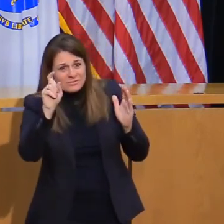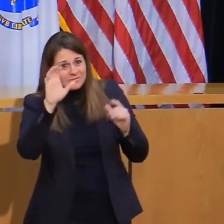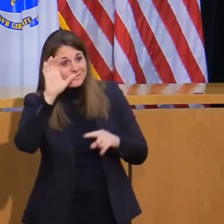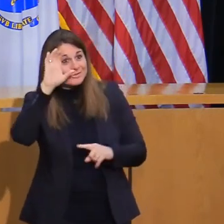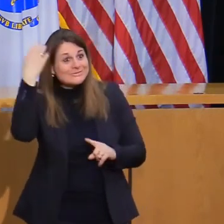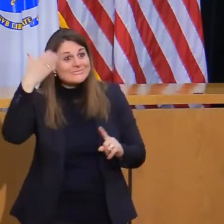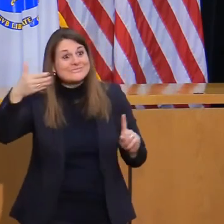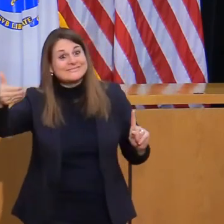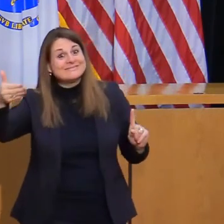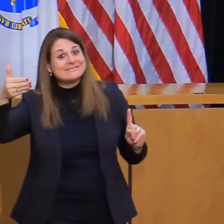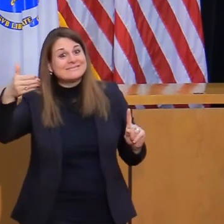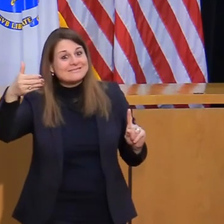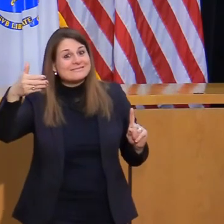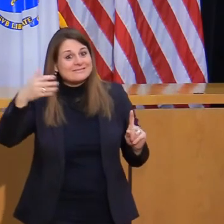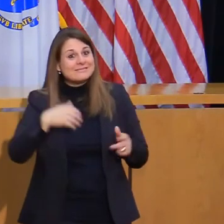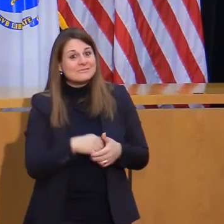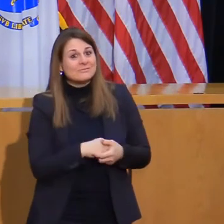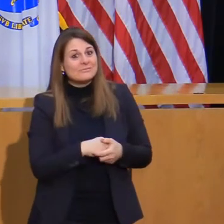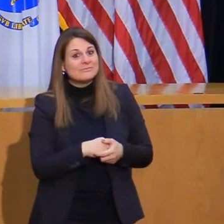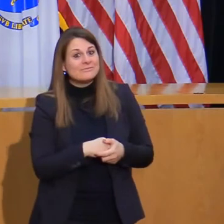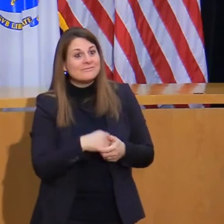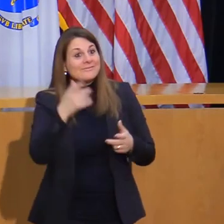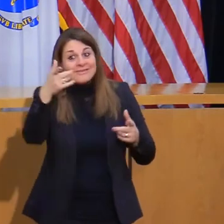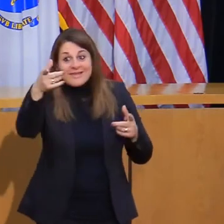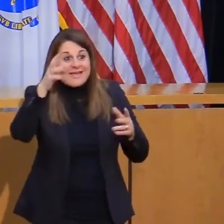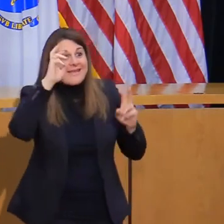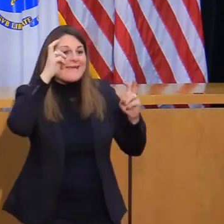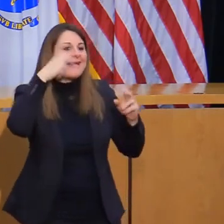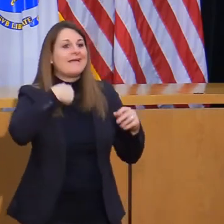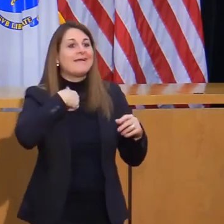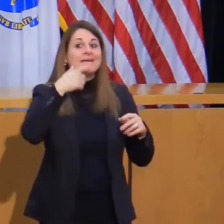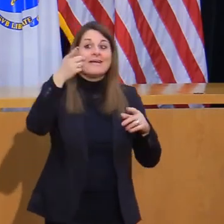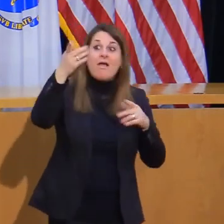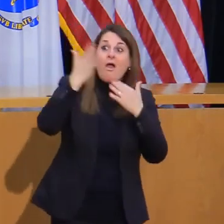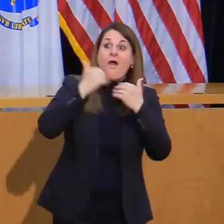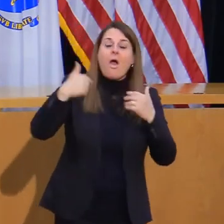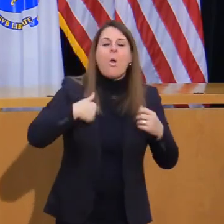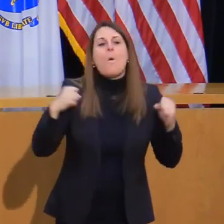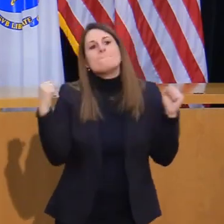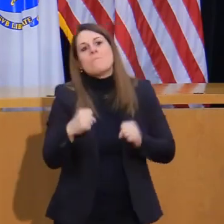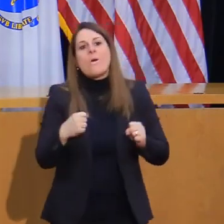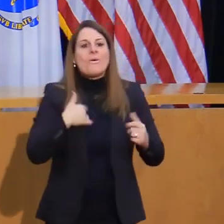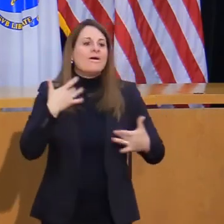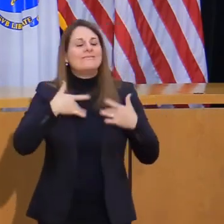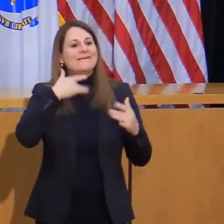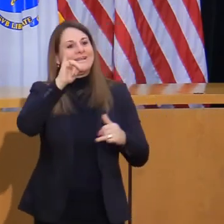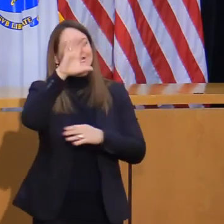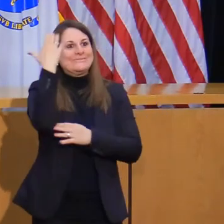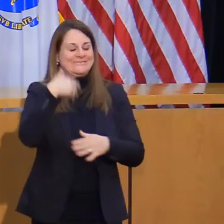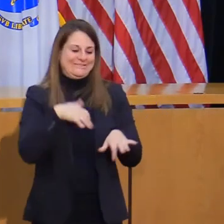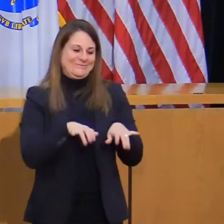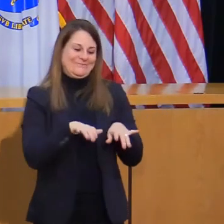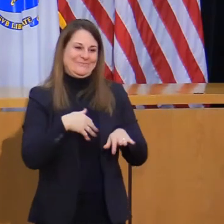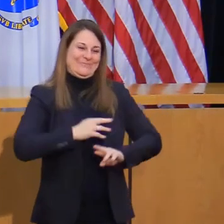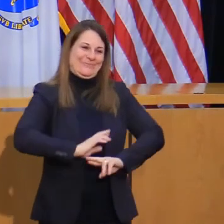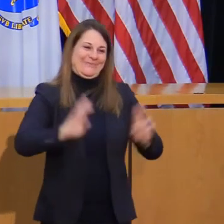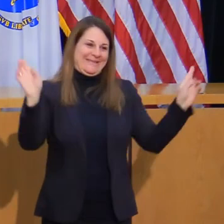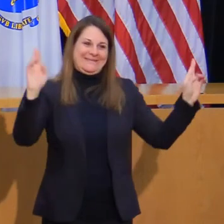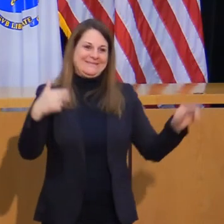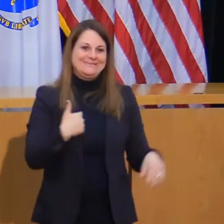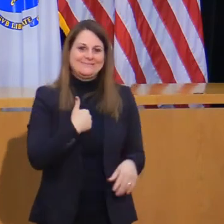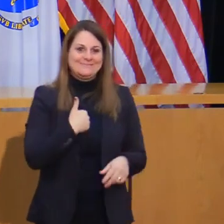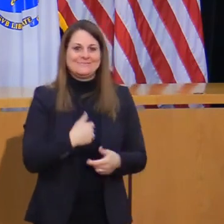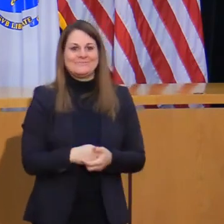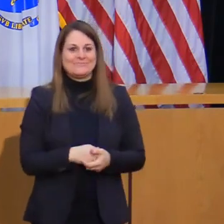saying it's my turn. So I signed up for April Fool's Day just because I have a weird sense of humor. But what is We all know